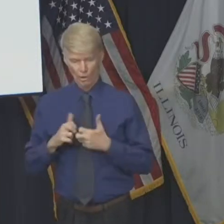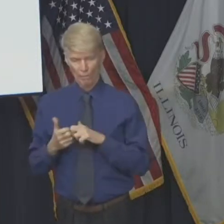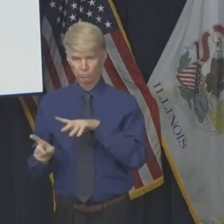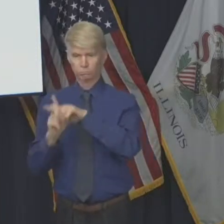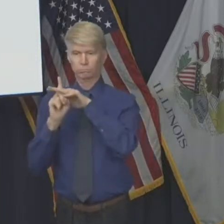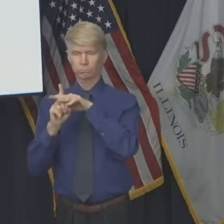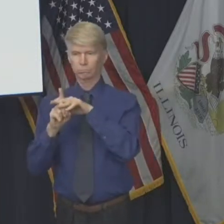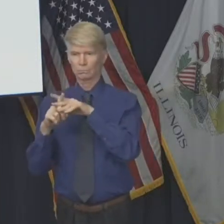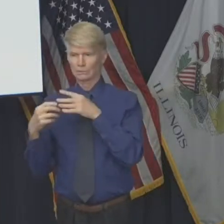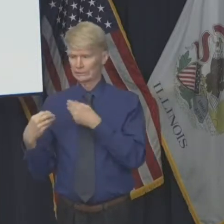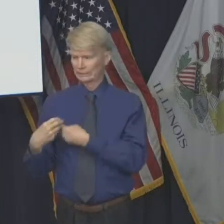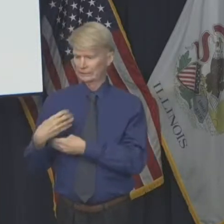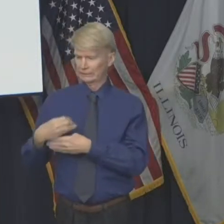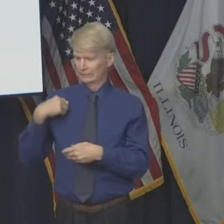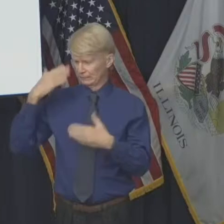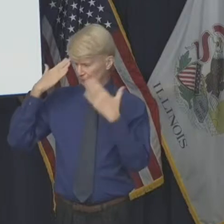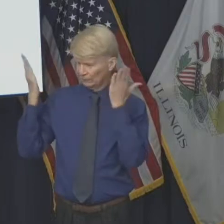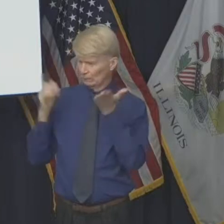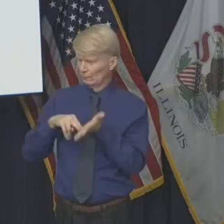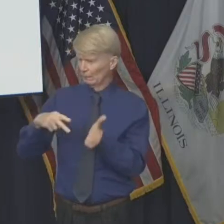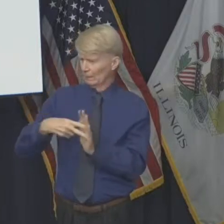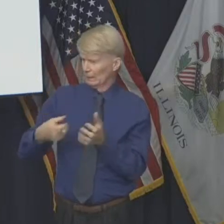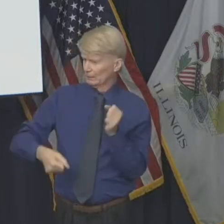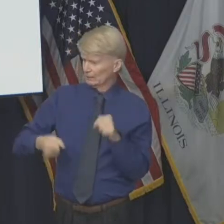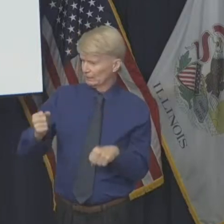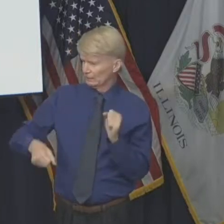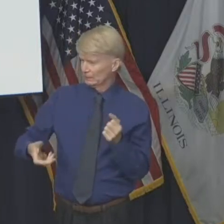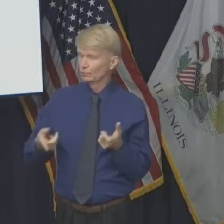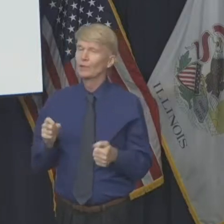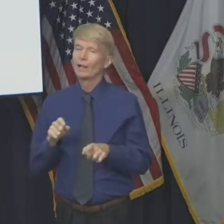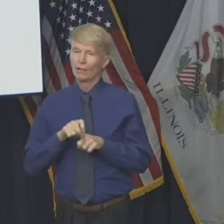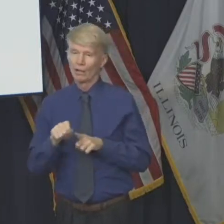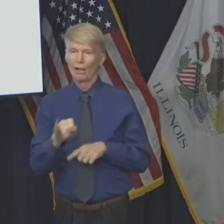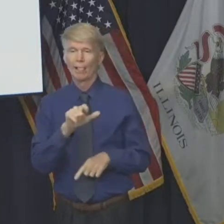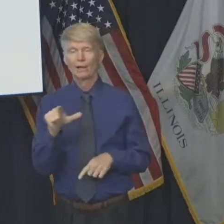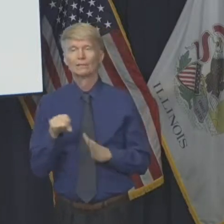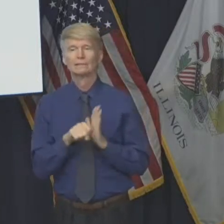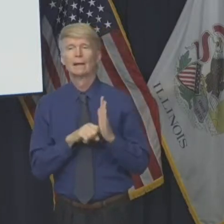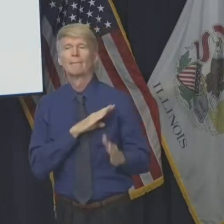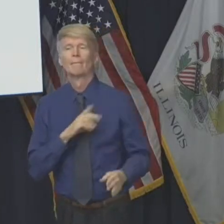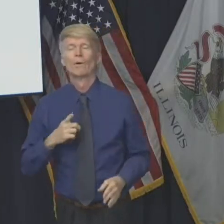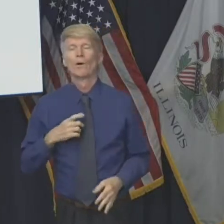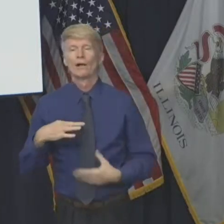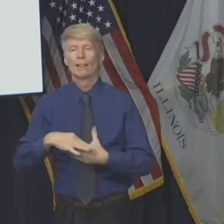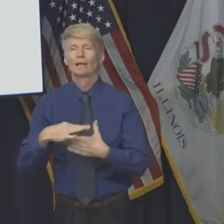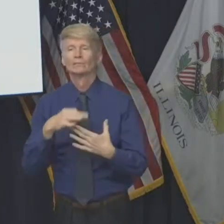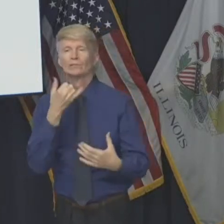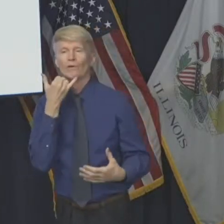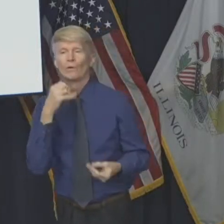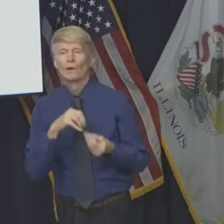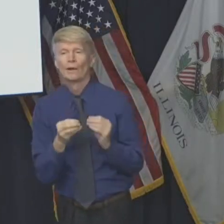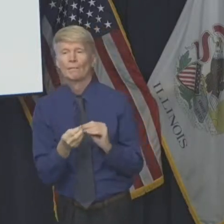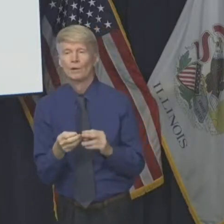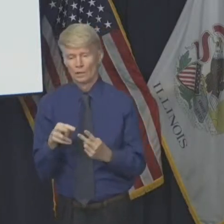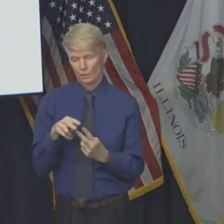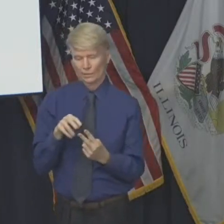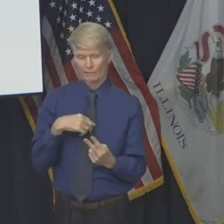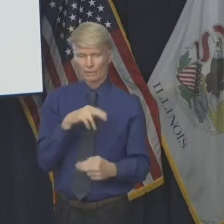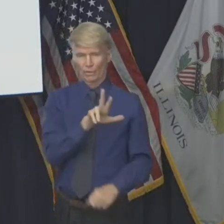to get guidance on their situation, they can call the Illinois State Board of Elections voter hotline at